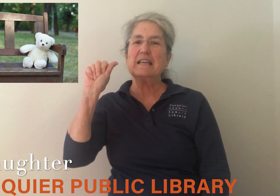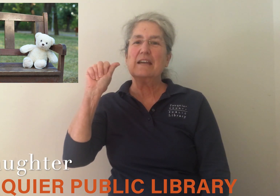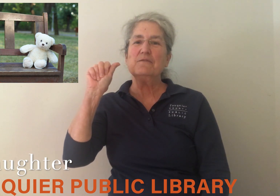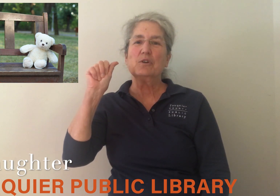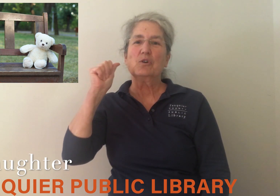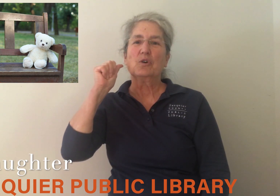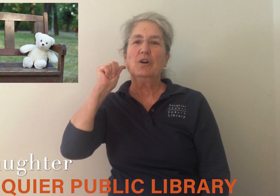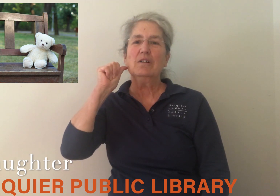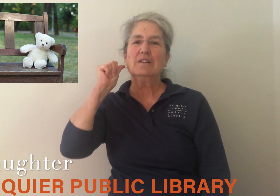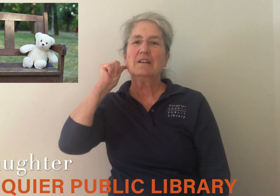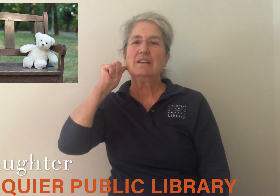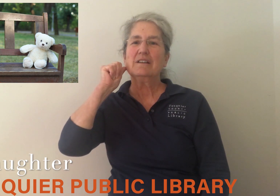for girl